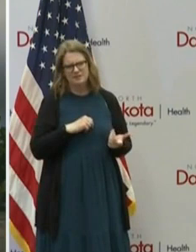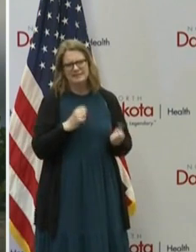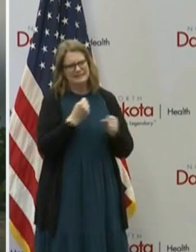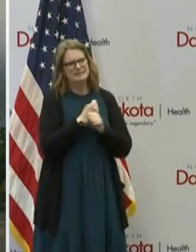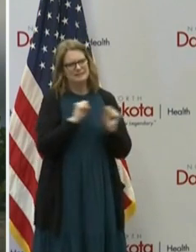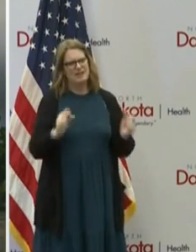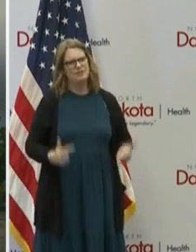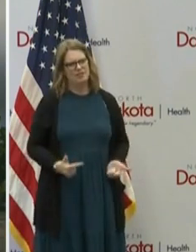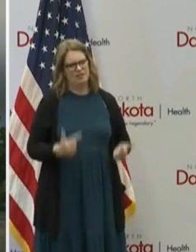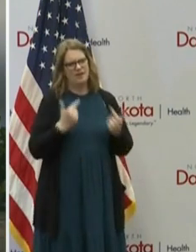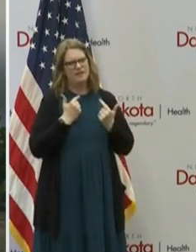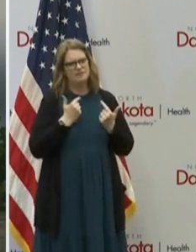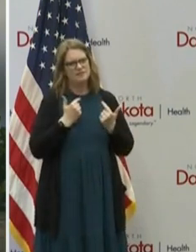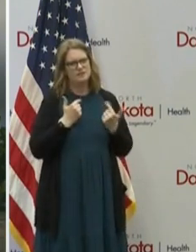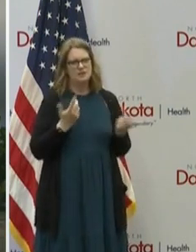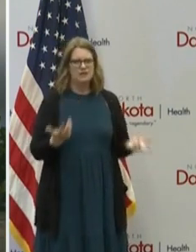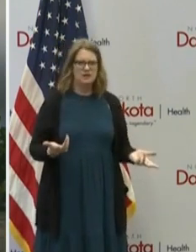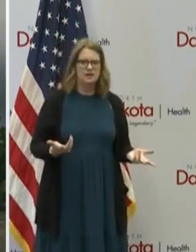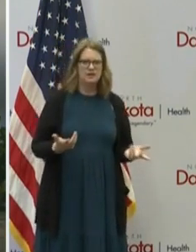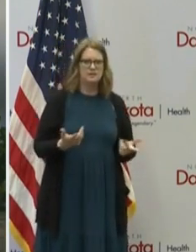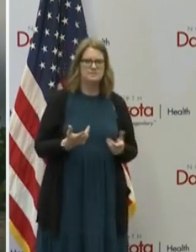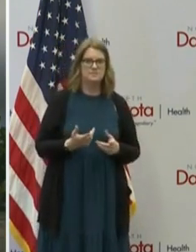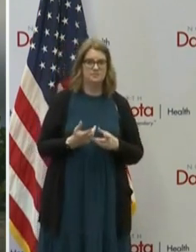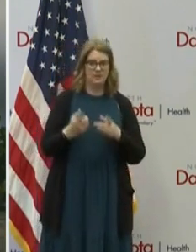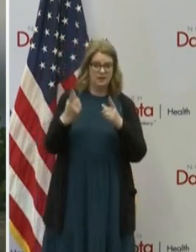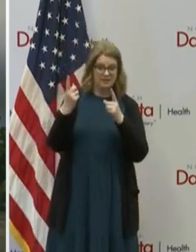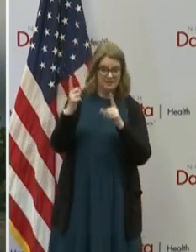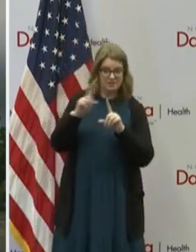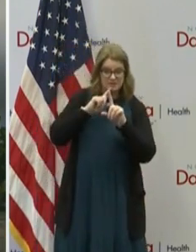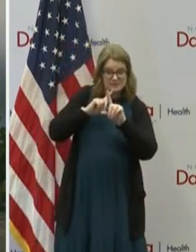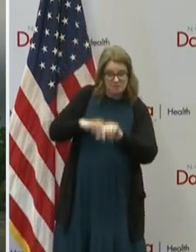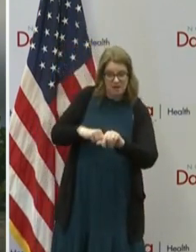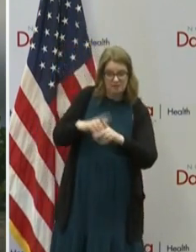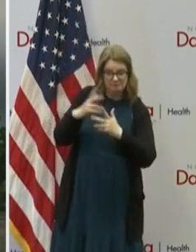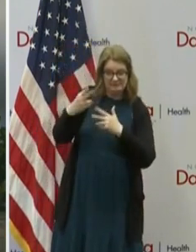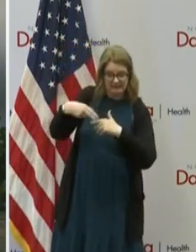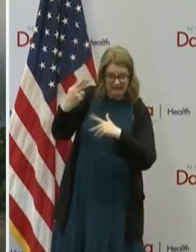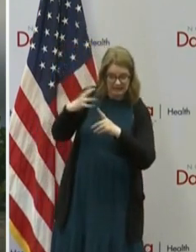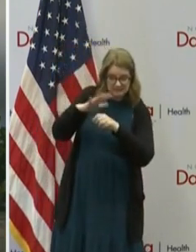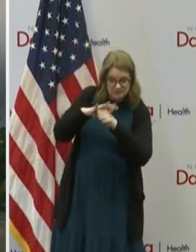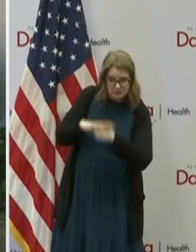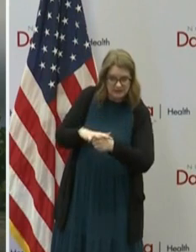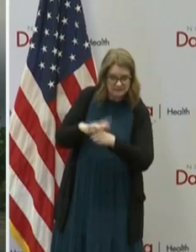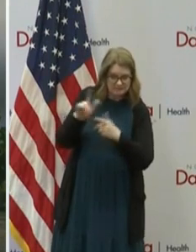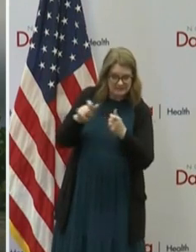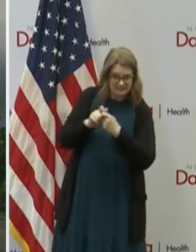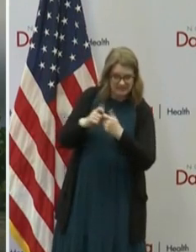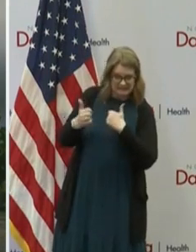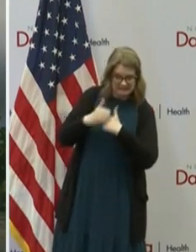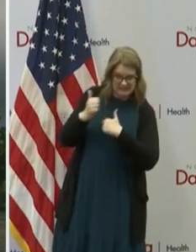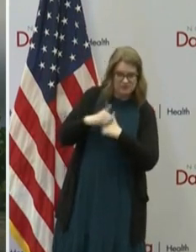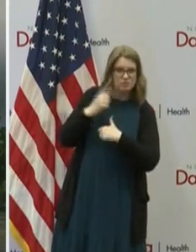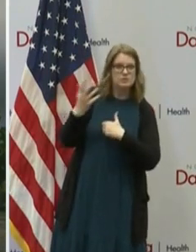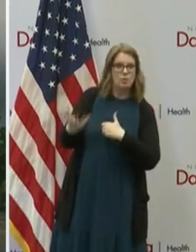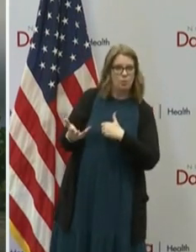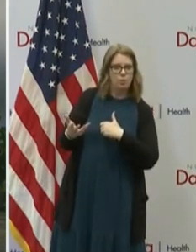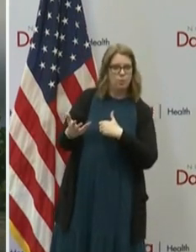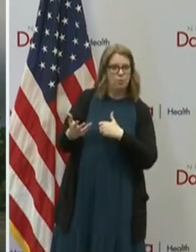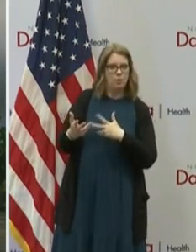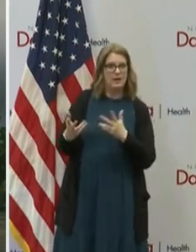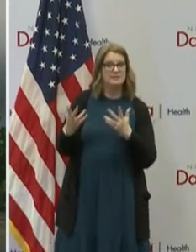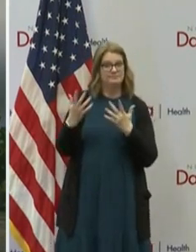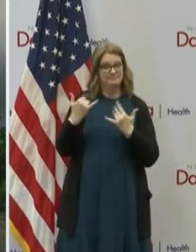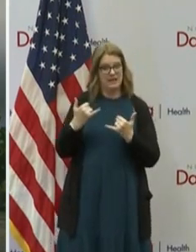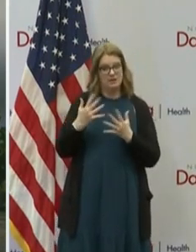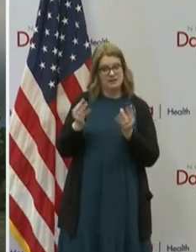And again, they respond in situations of high stress and potentially dangerous situations. And some of those have become even more